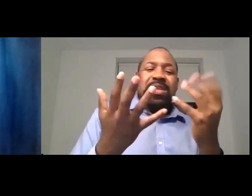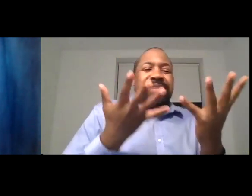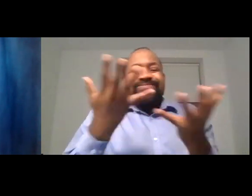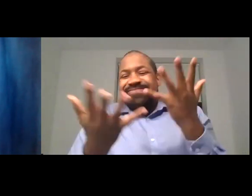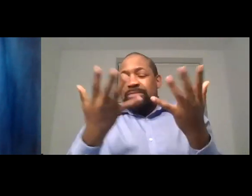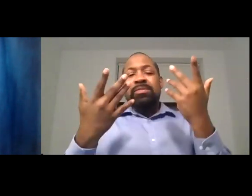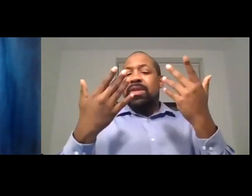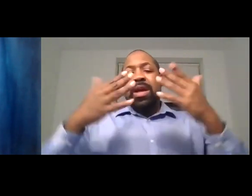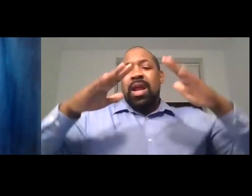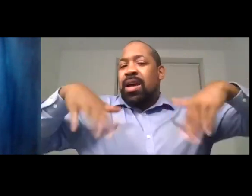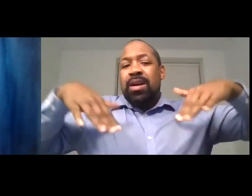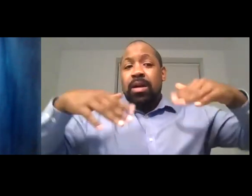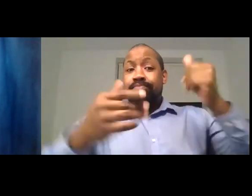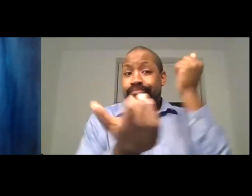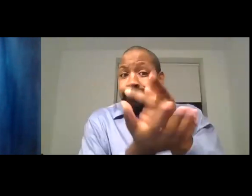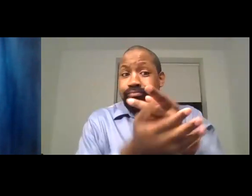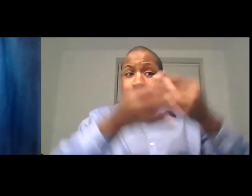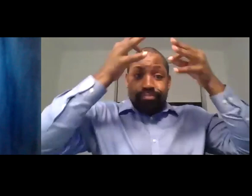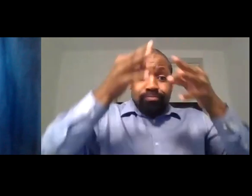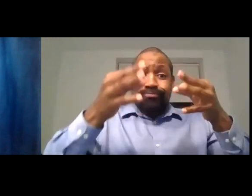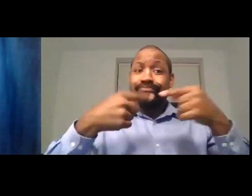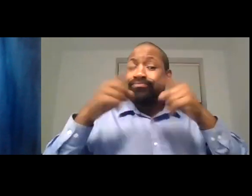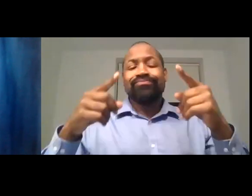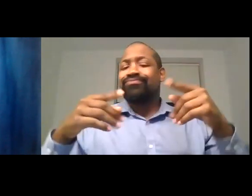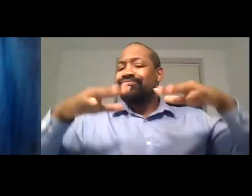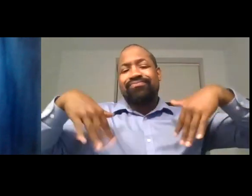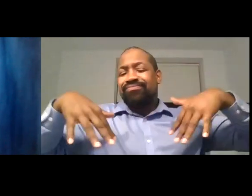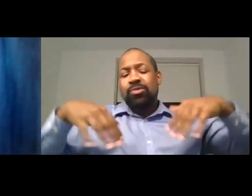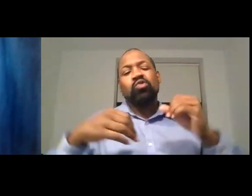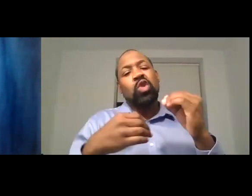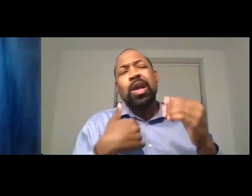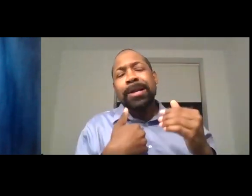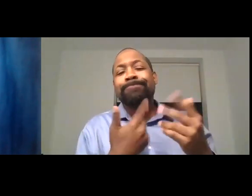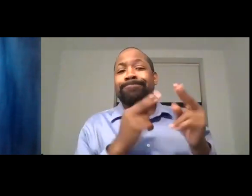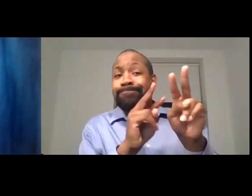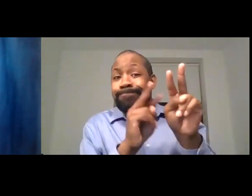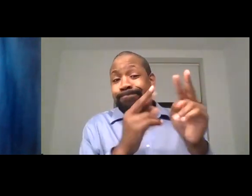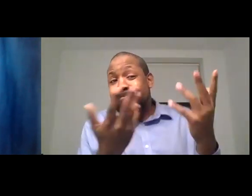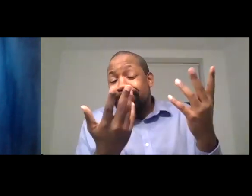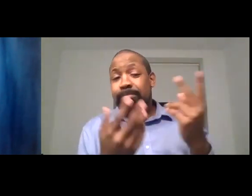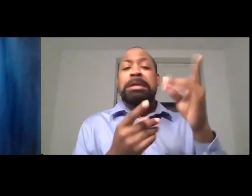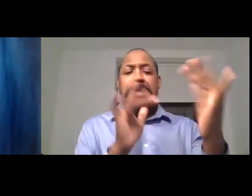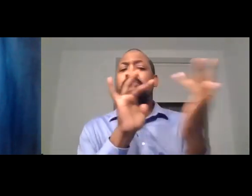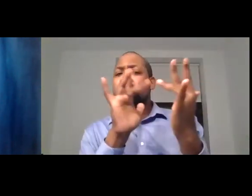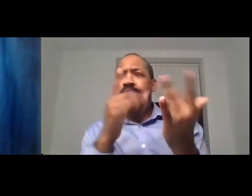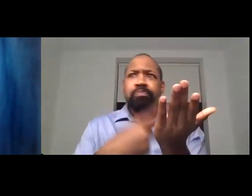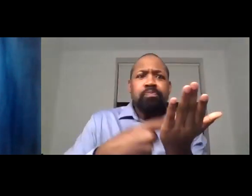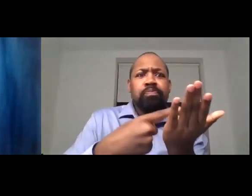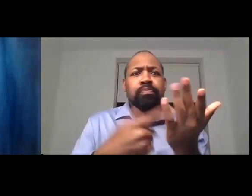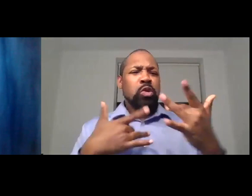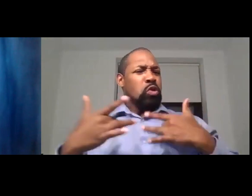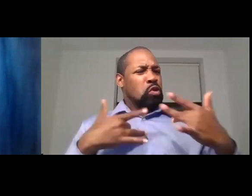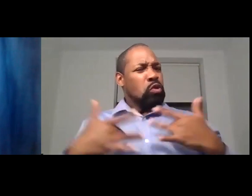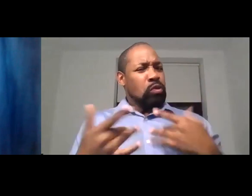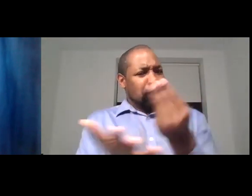increase, hopefully increase the budget overall. But none of that is confirmed at this point. So we're just